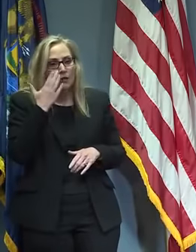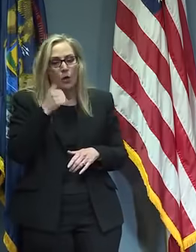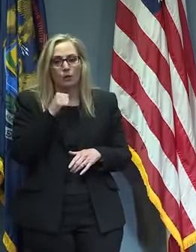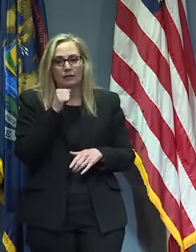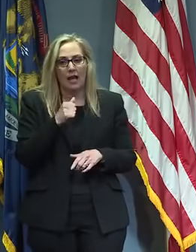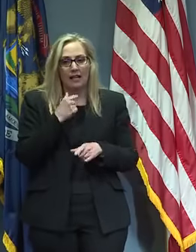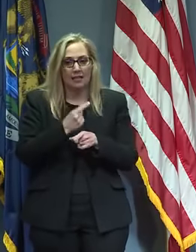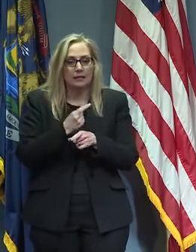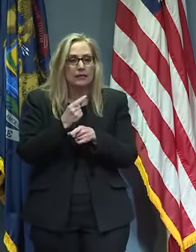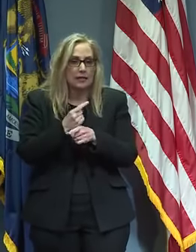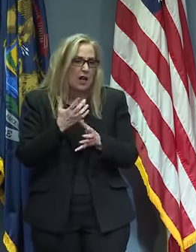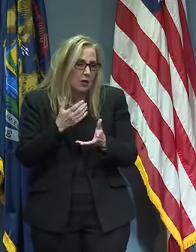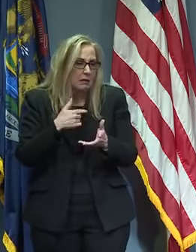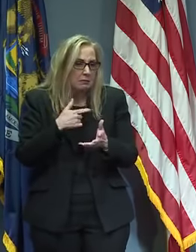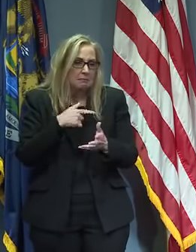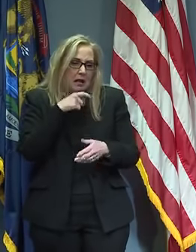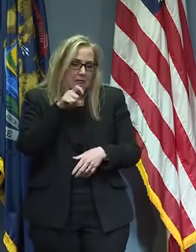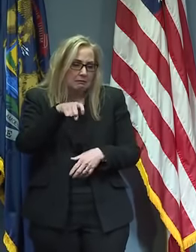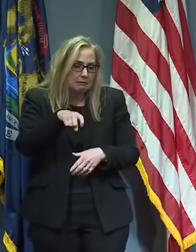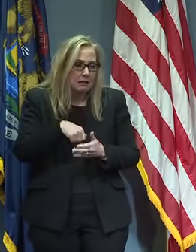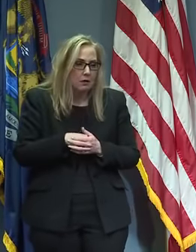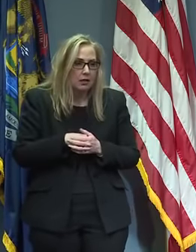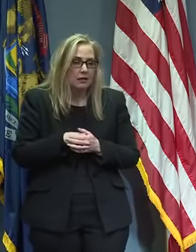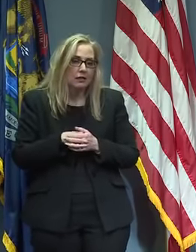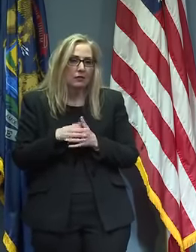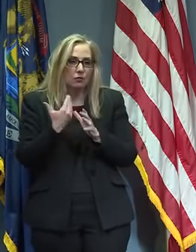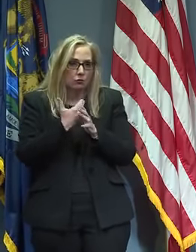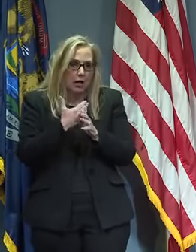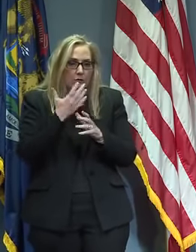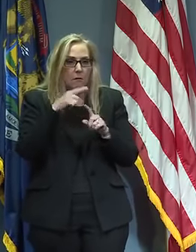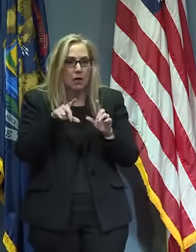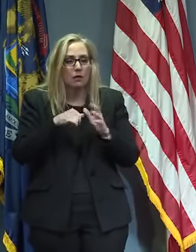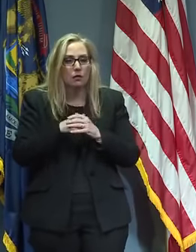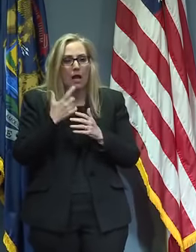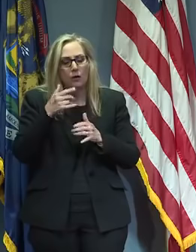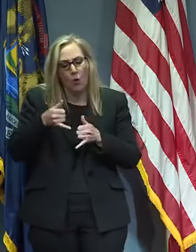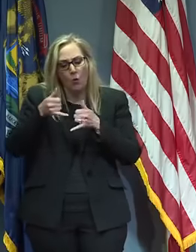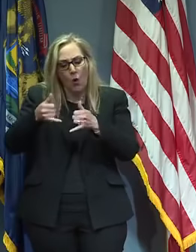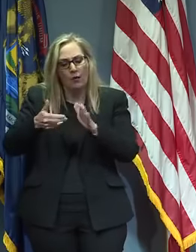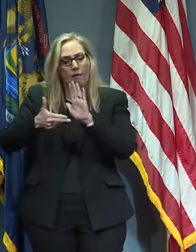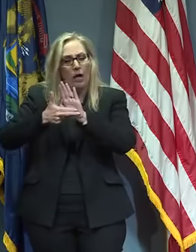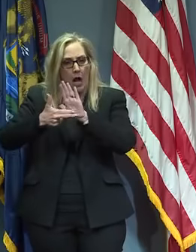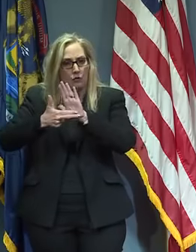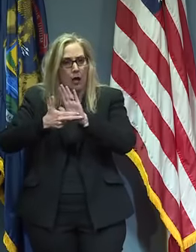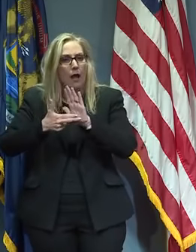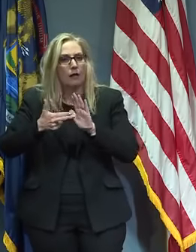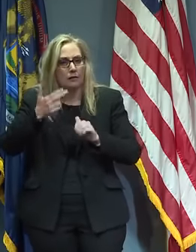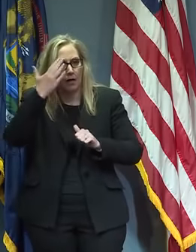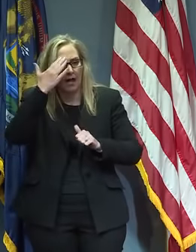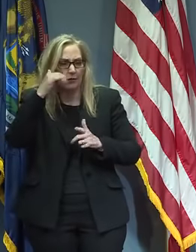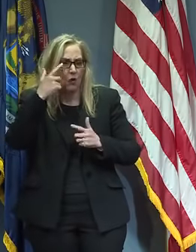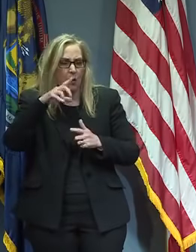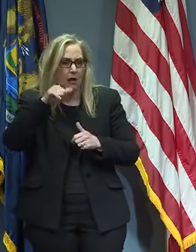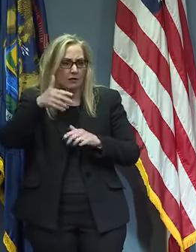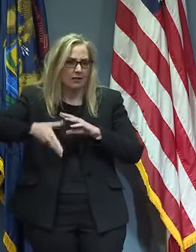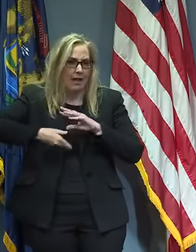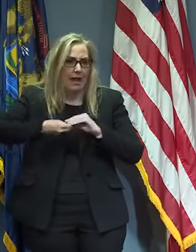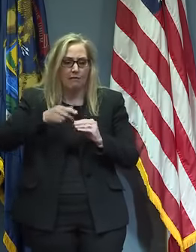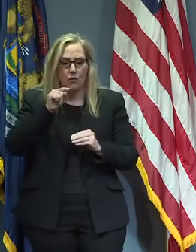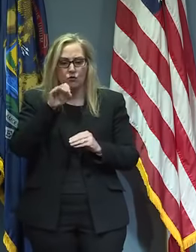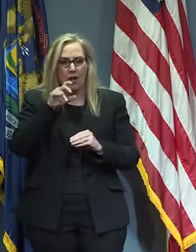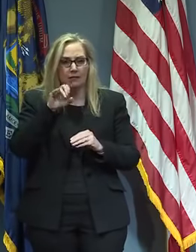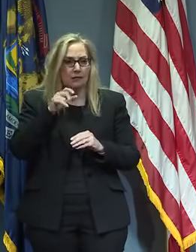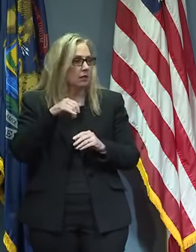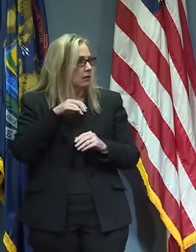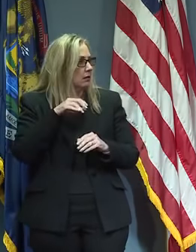distraction. And the COC is proceeding in the awarding of a contract. And I don't know what else there is to add in terms of tracing. Dr.